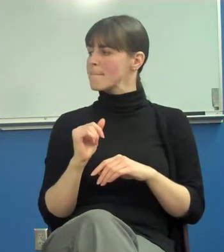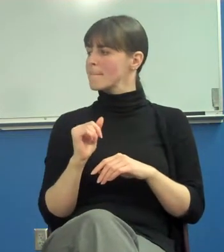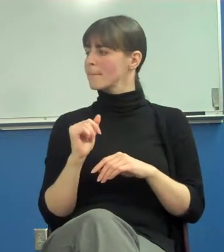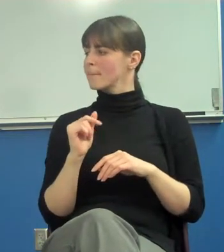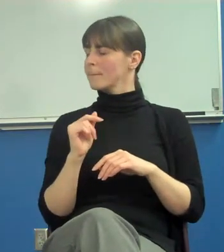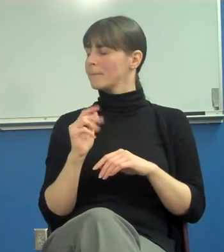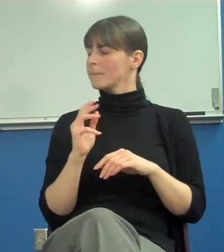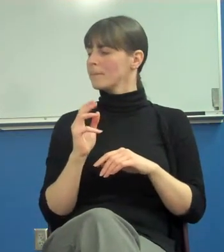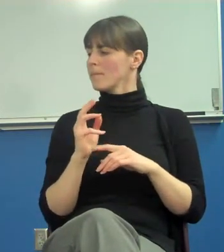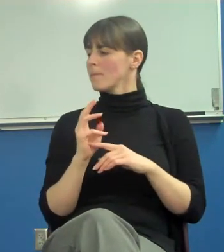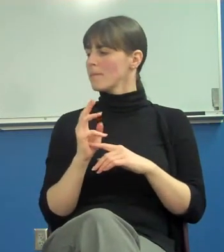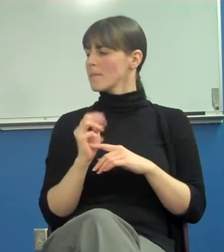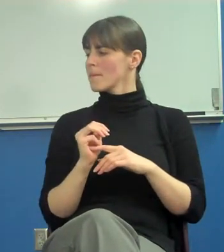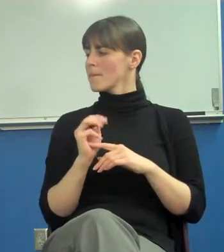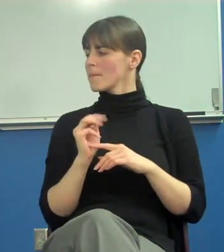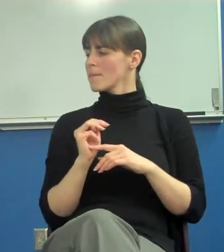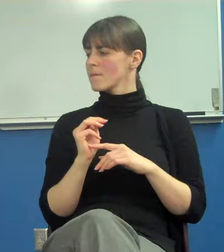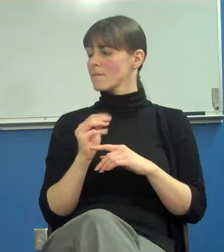Okay.